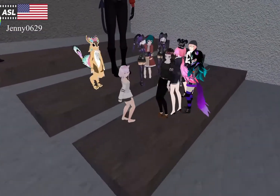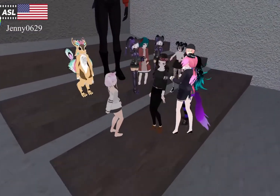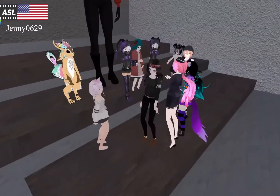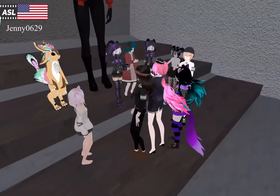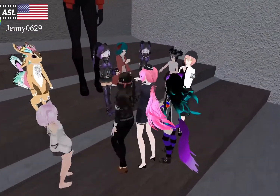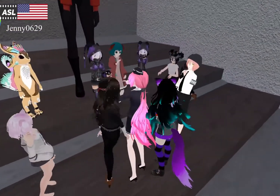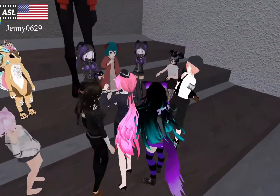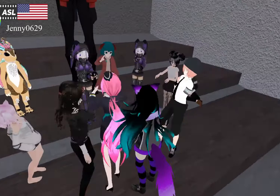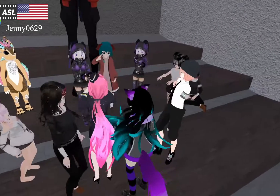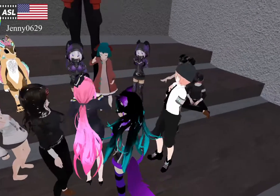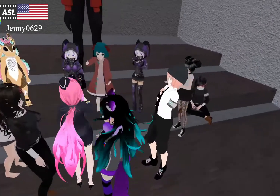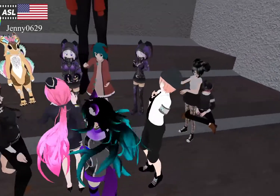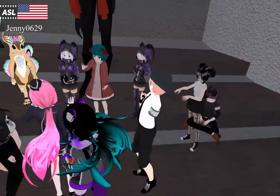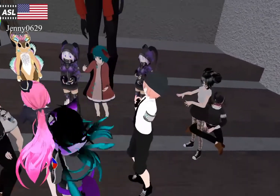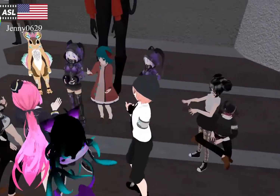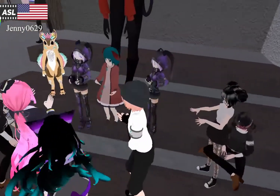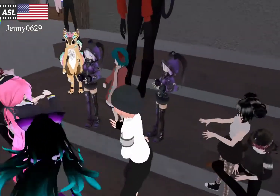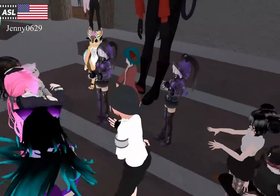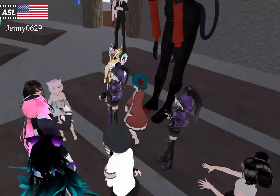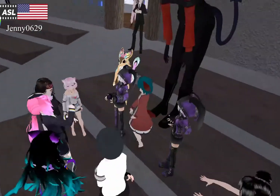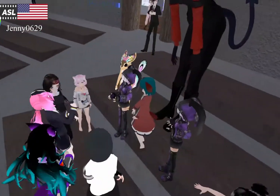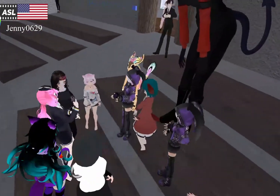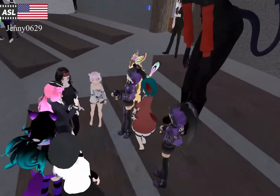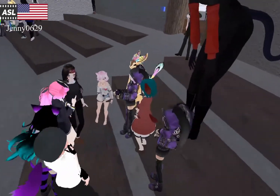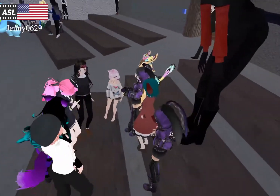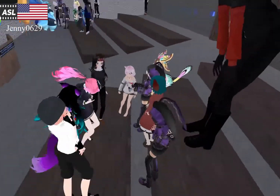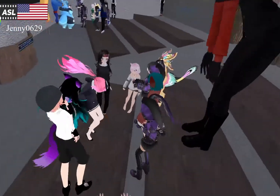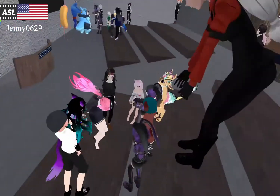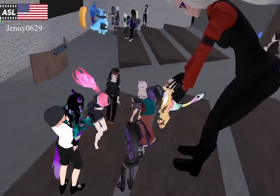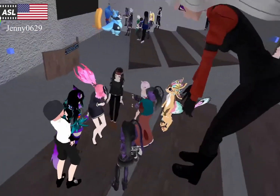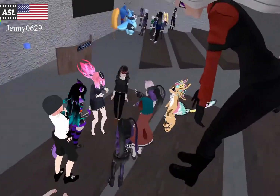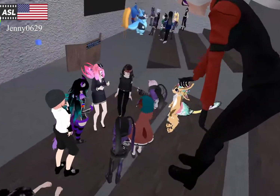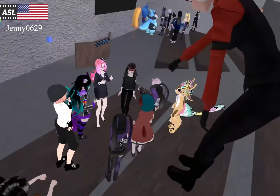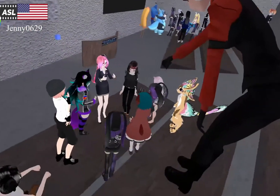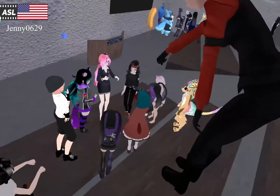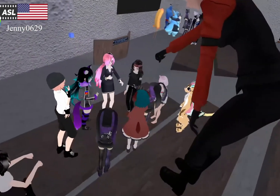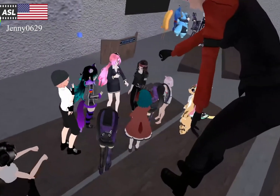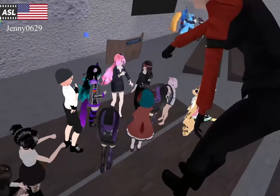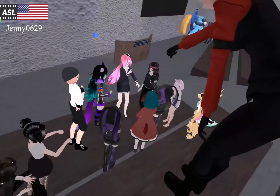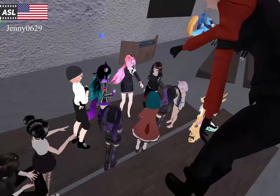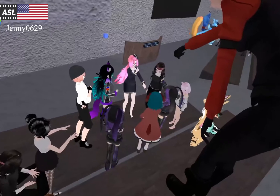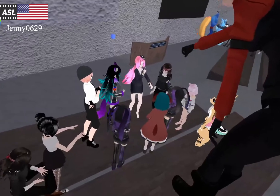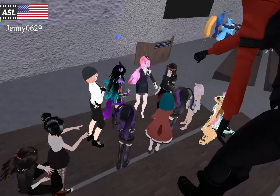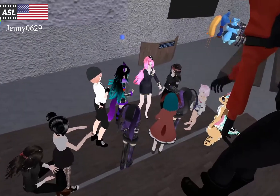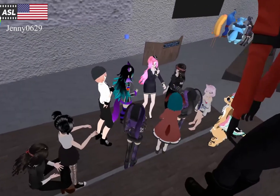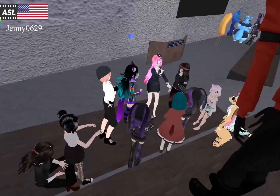of the- Teacher checking in. Does your dad is PG? You suggested murder, right? Mufasa,